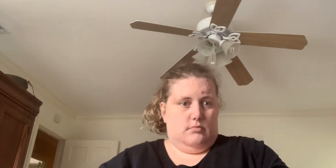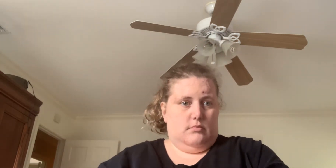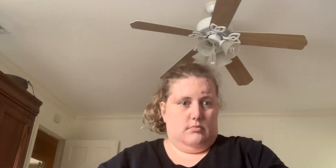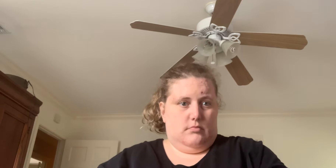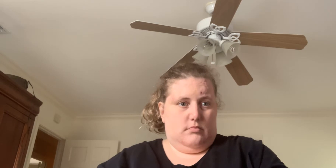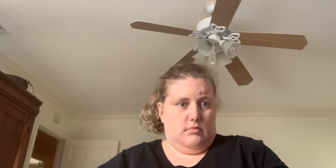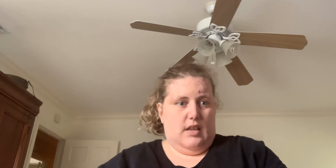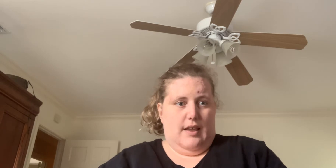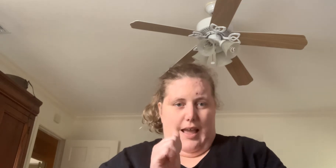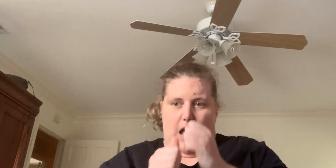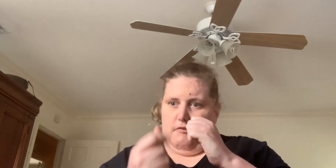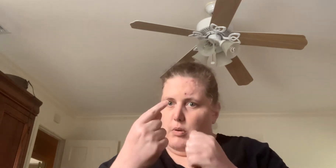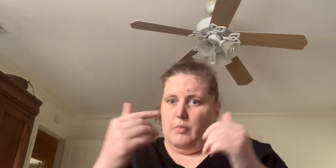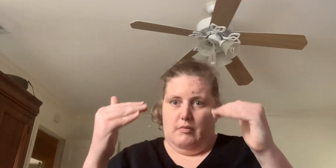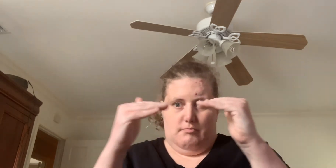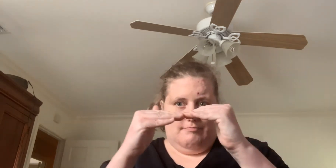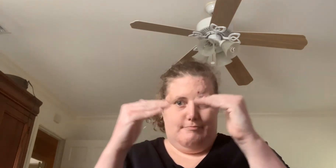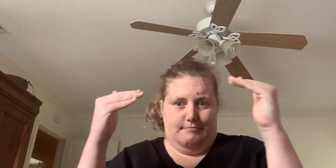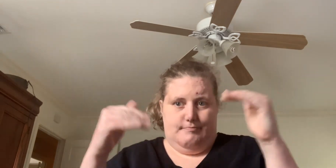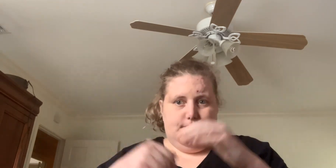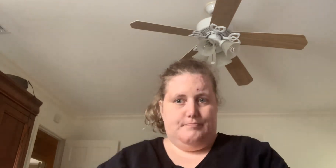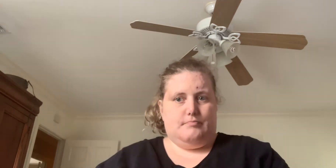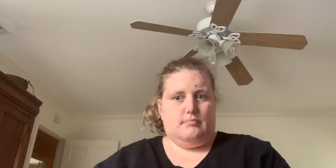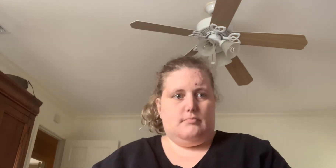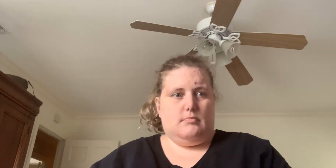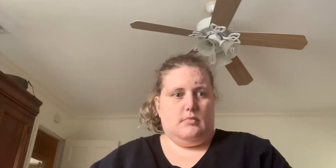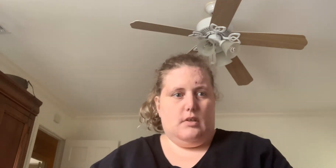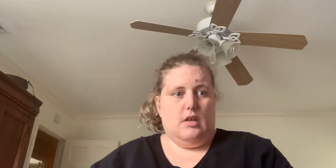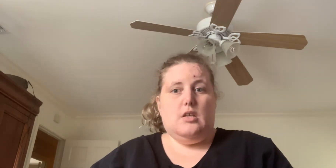everyone's happy. So let's start with our mole ratios.